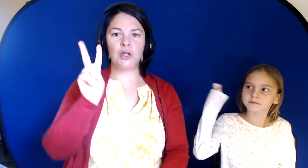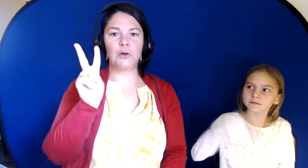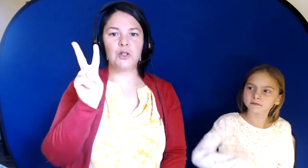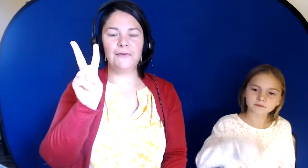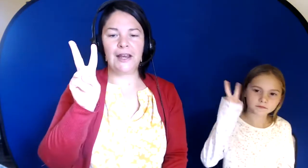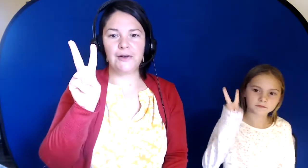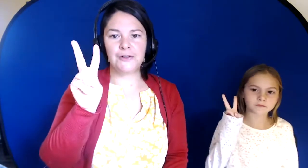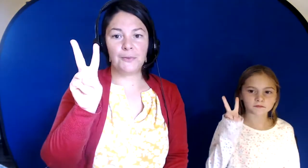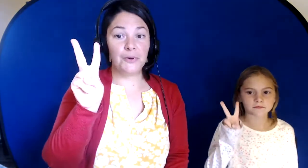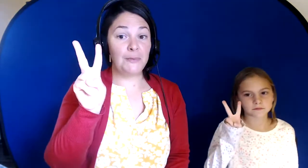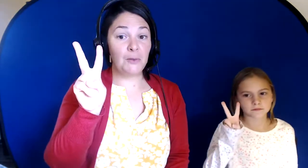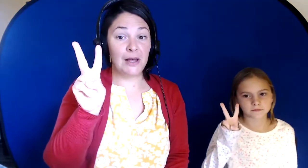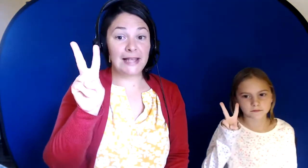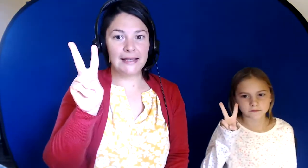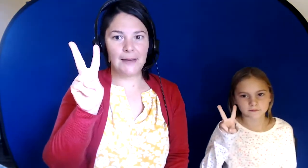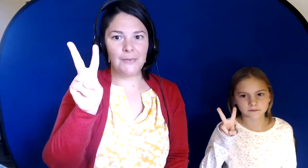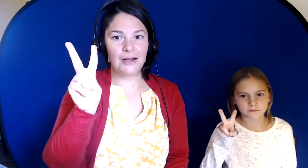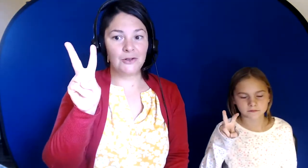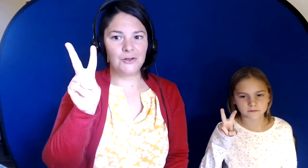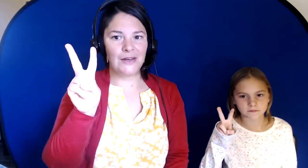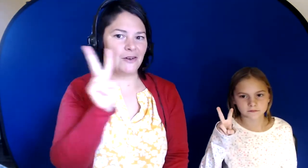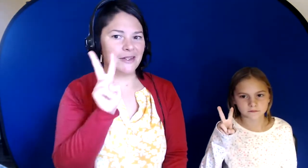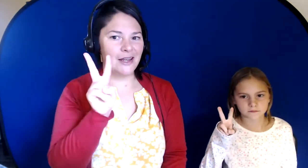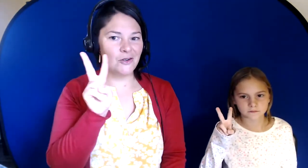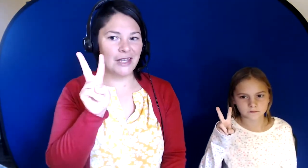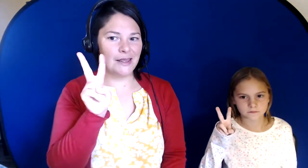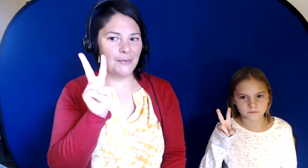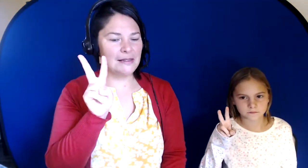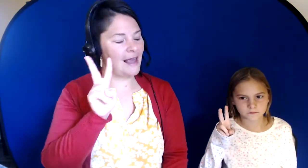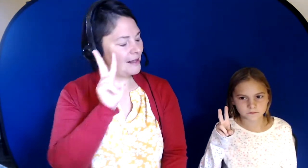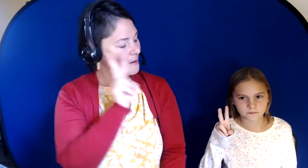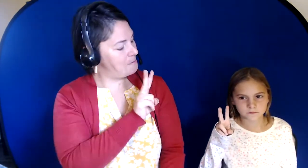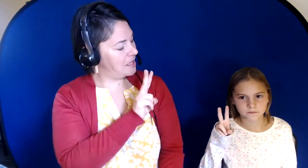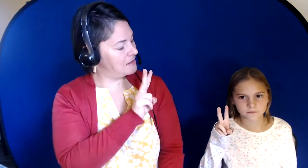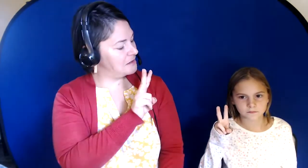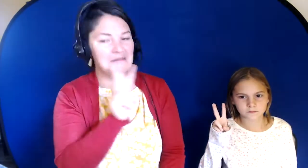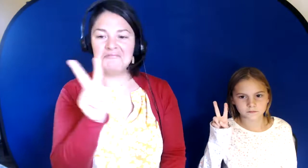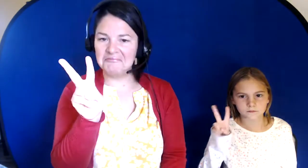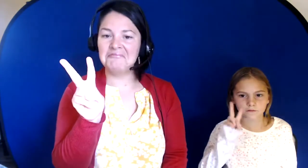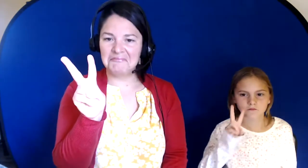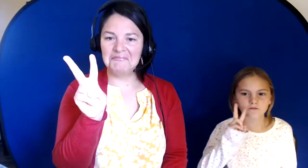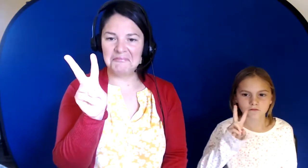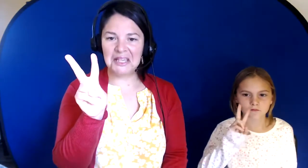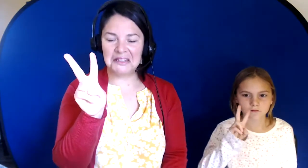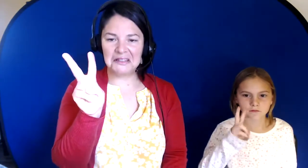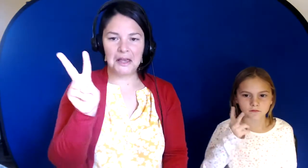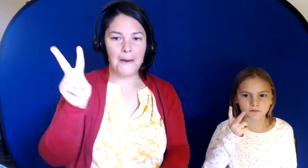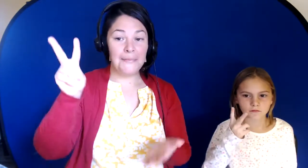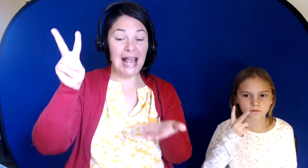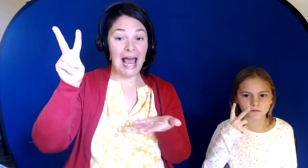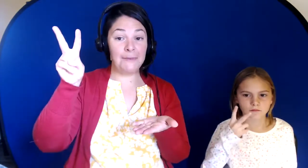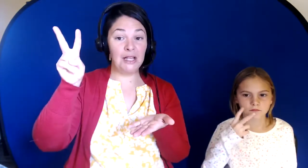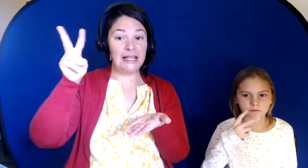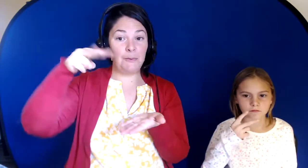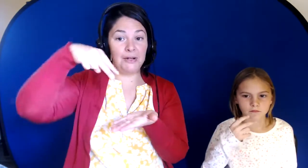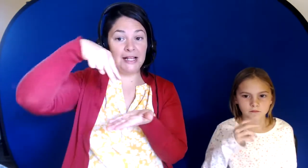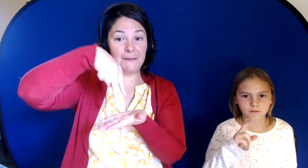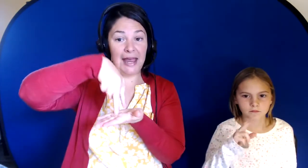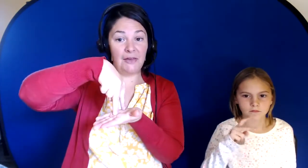two fingers. So put up your boss hand and put out your two fingers like you're saying the peace sign. Peace, peace. But I'm going to now put it in my other